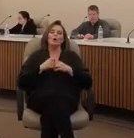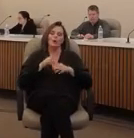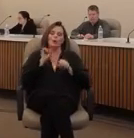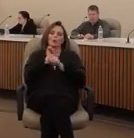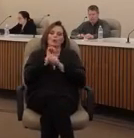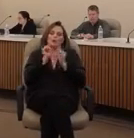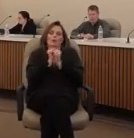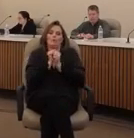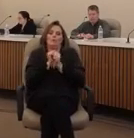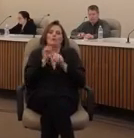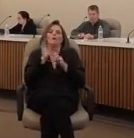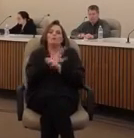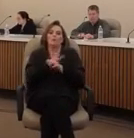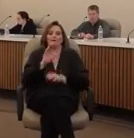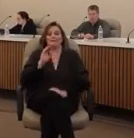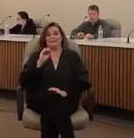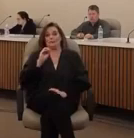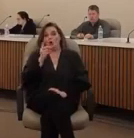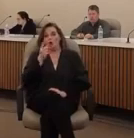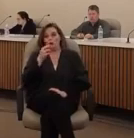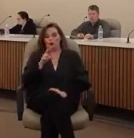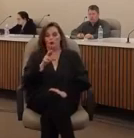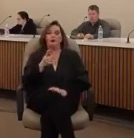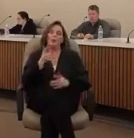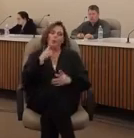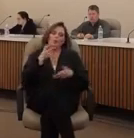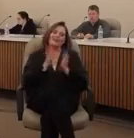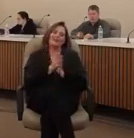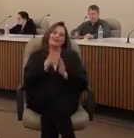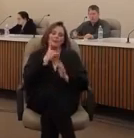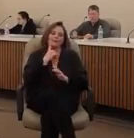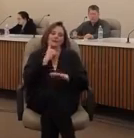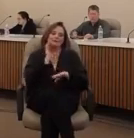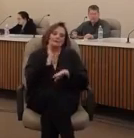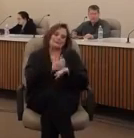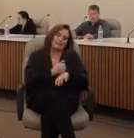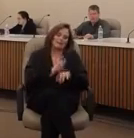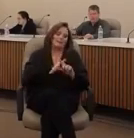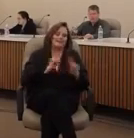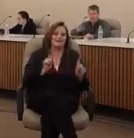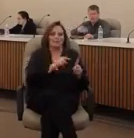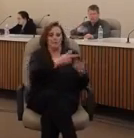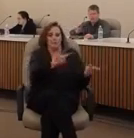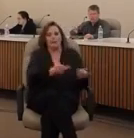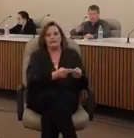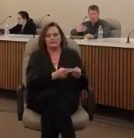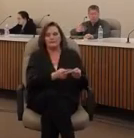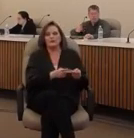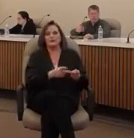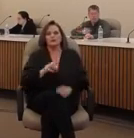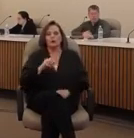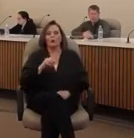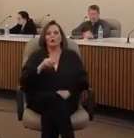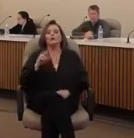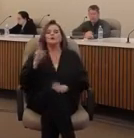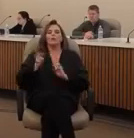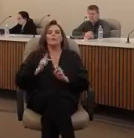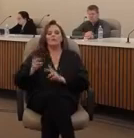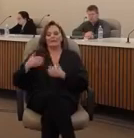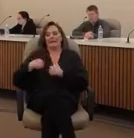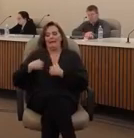business owner about, can they place them in a different location on the lot so that the odors don't blow in their